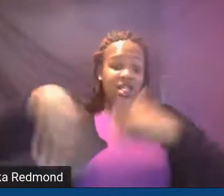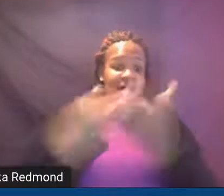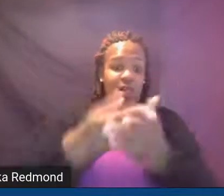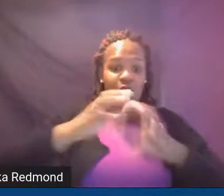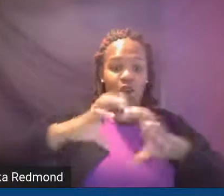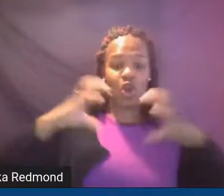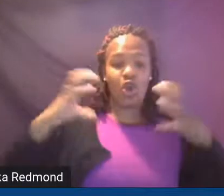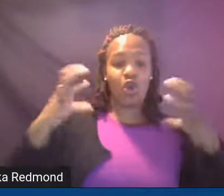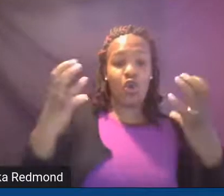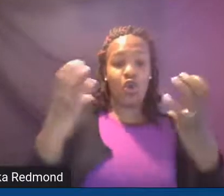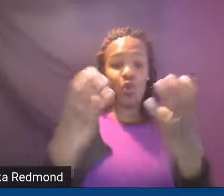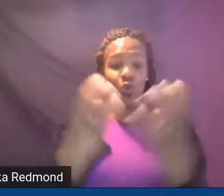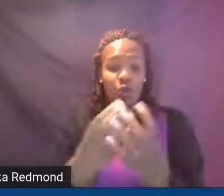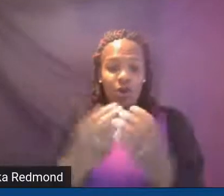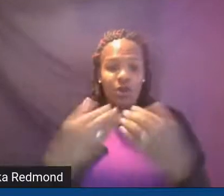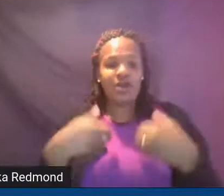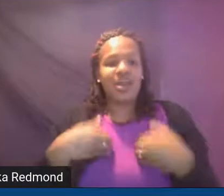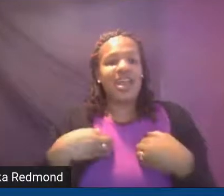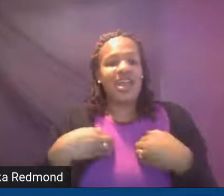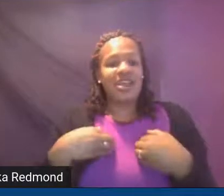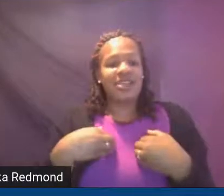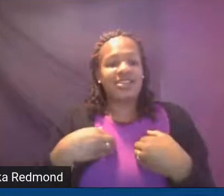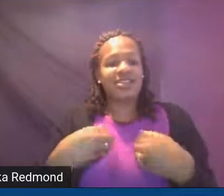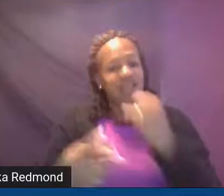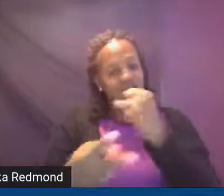Everyone's been affected by this positively, negatively.